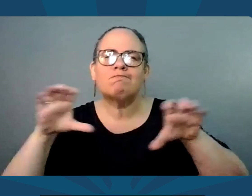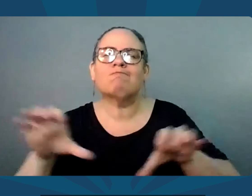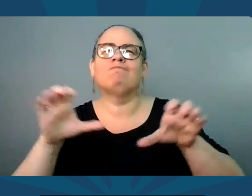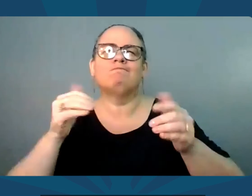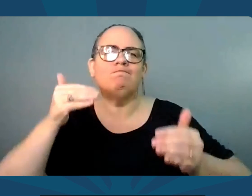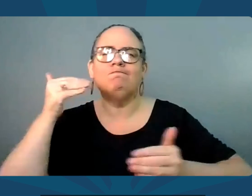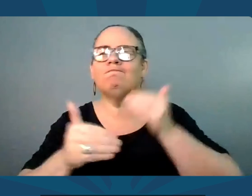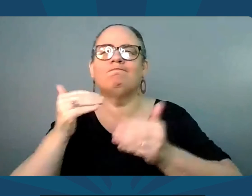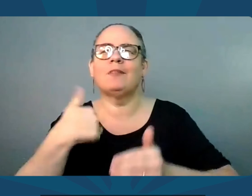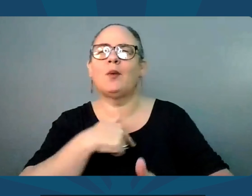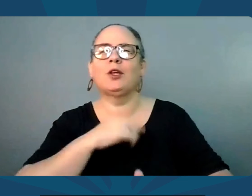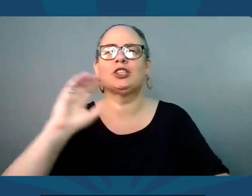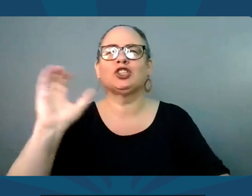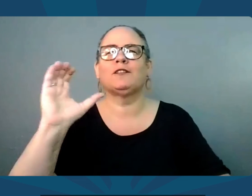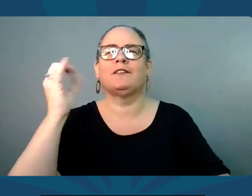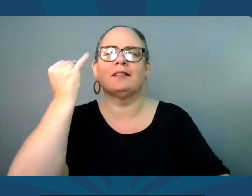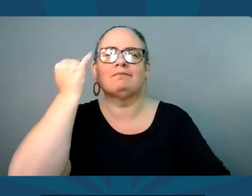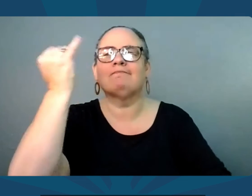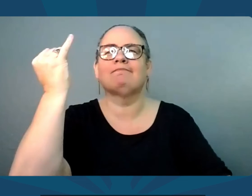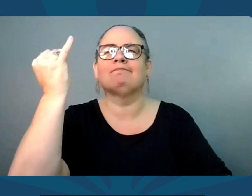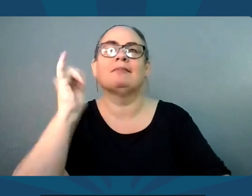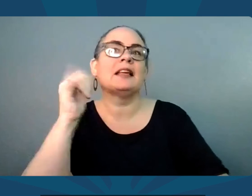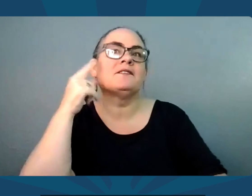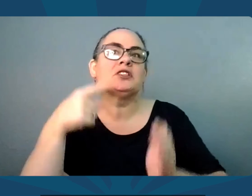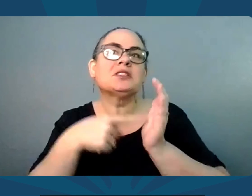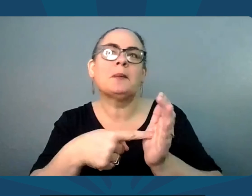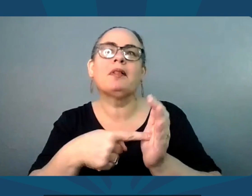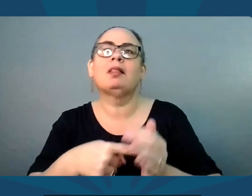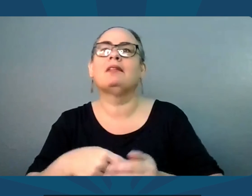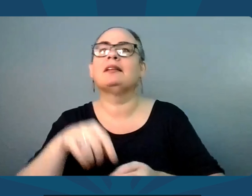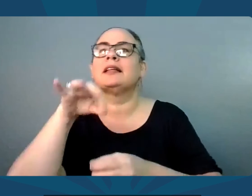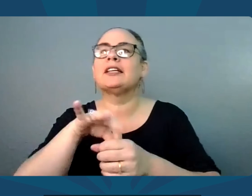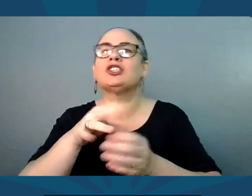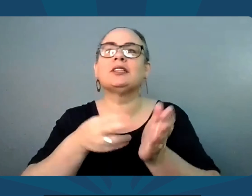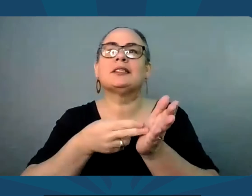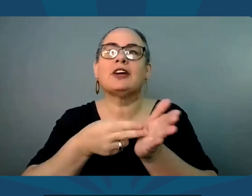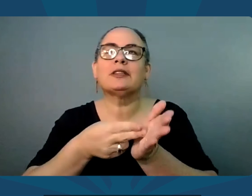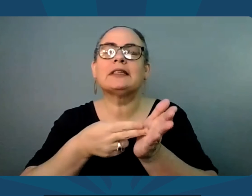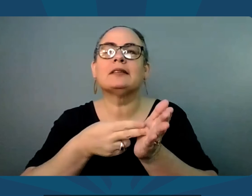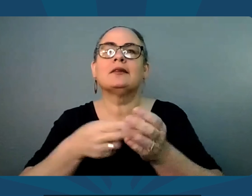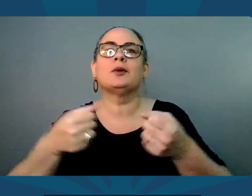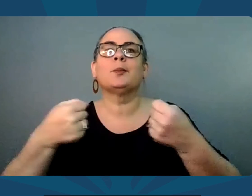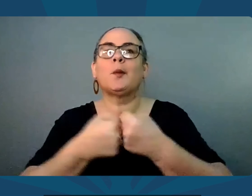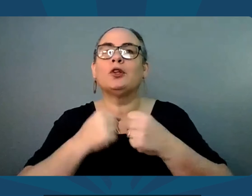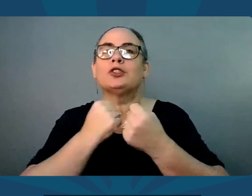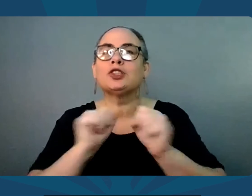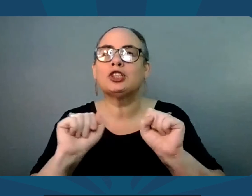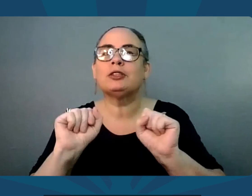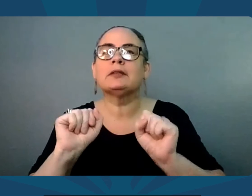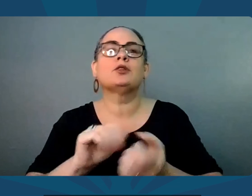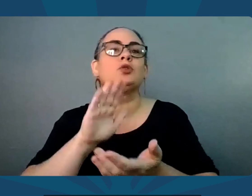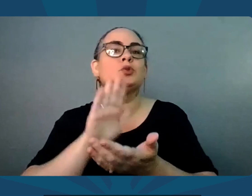Please support our conservative team so we can work together to advance conservative ideals